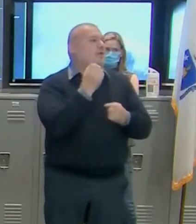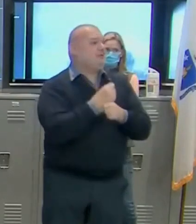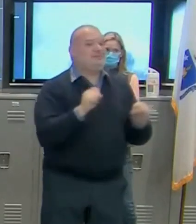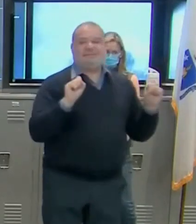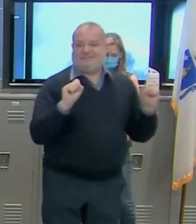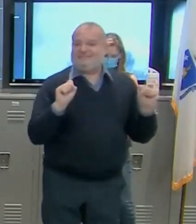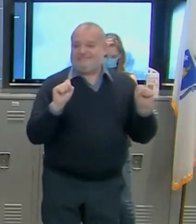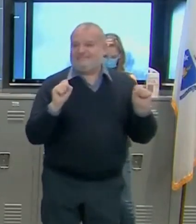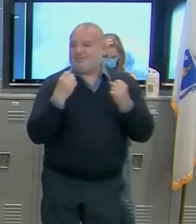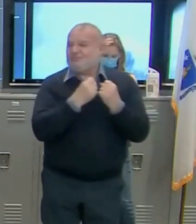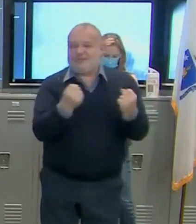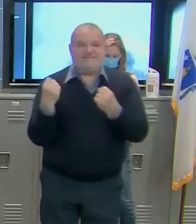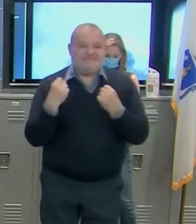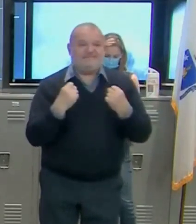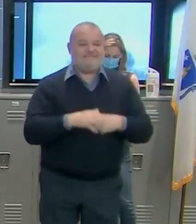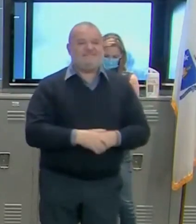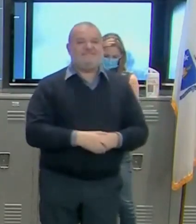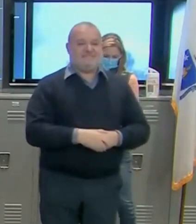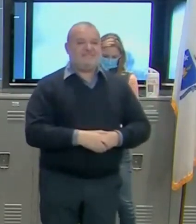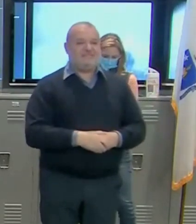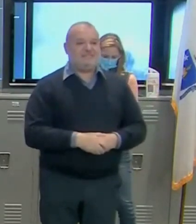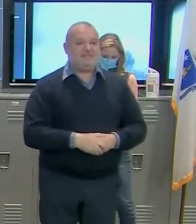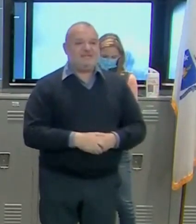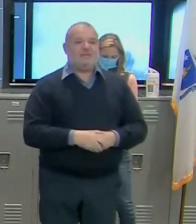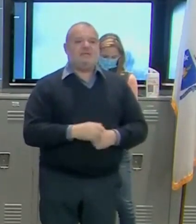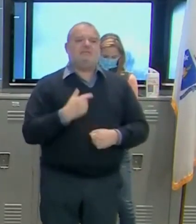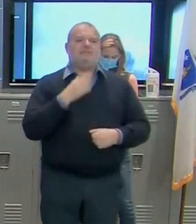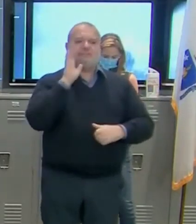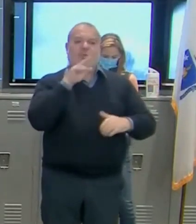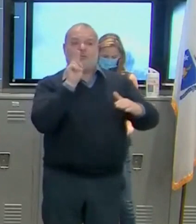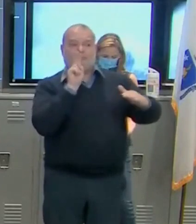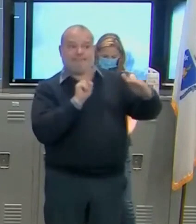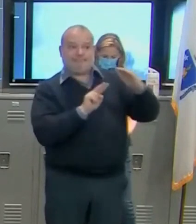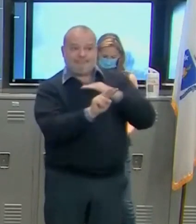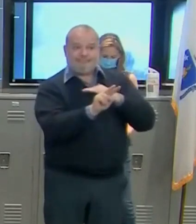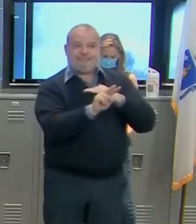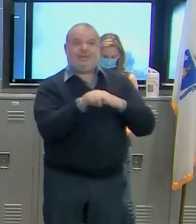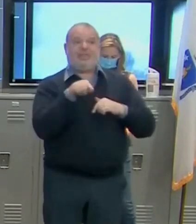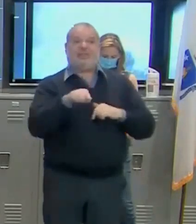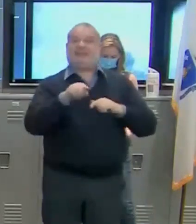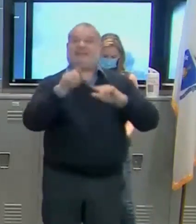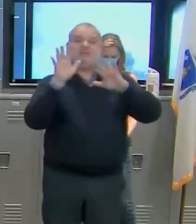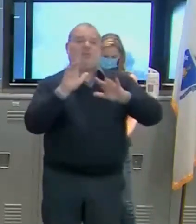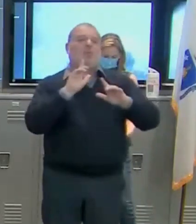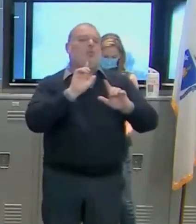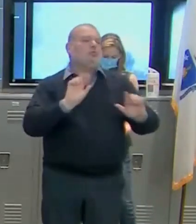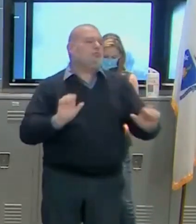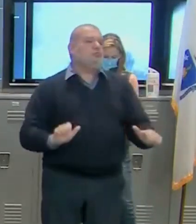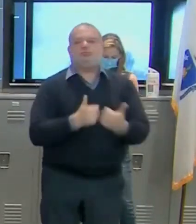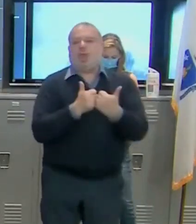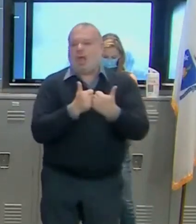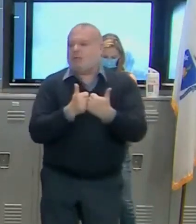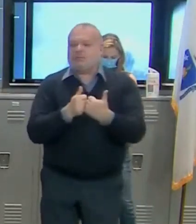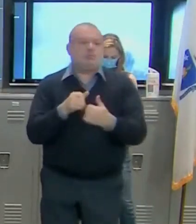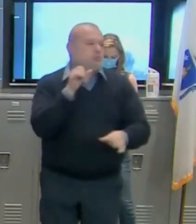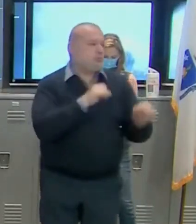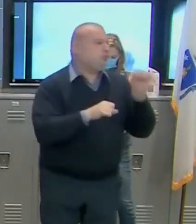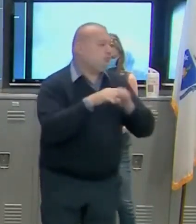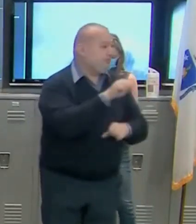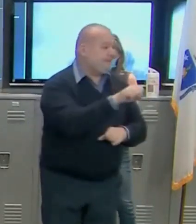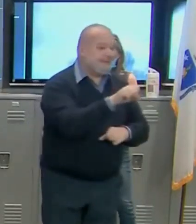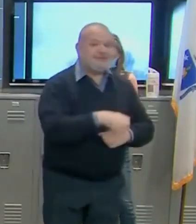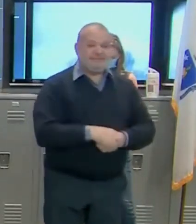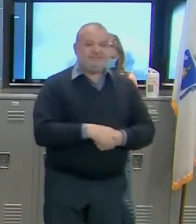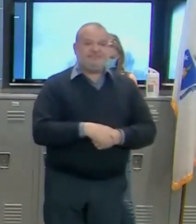As forecasted, this has been a very challenging storm. And with heavy snowfall rates, strong wind